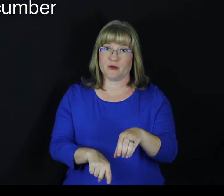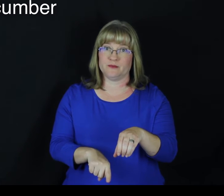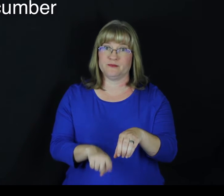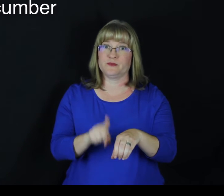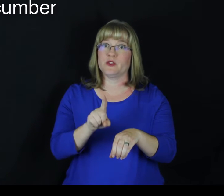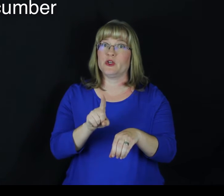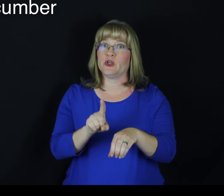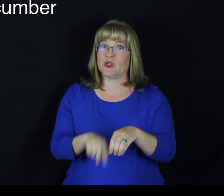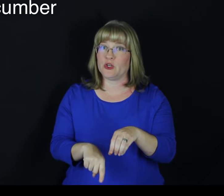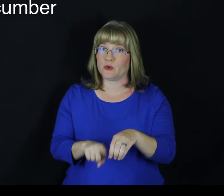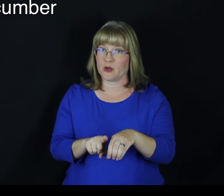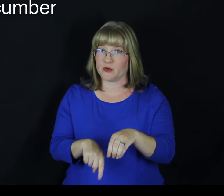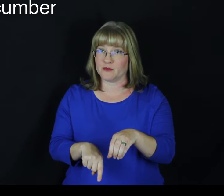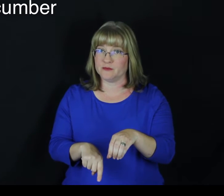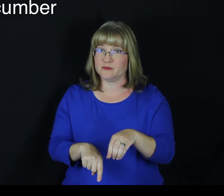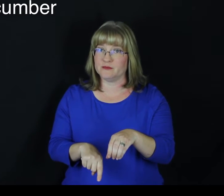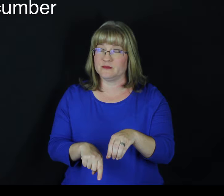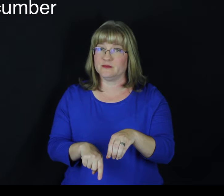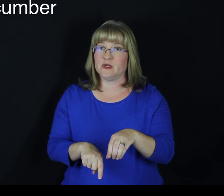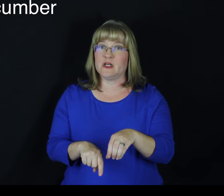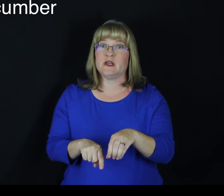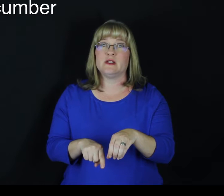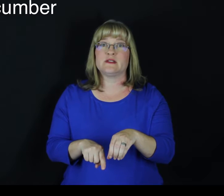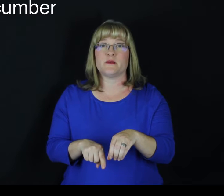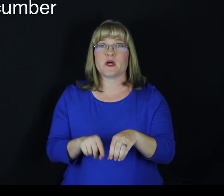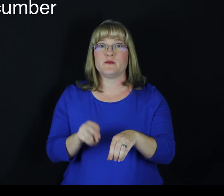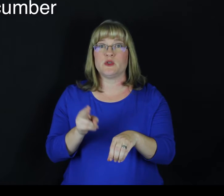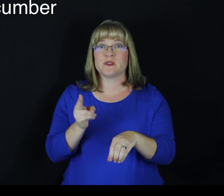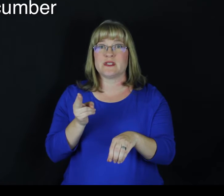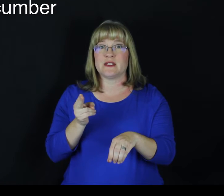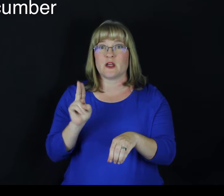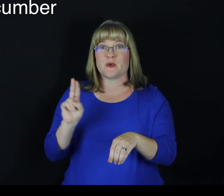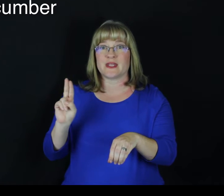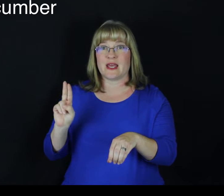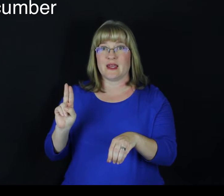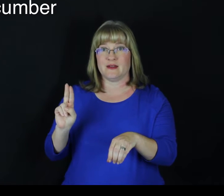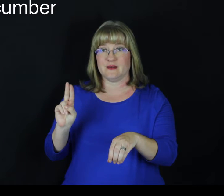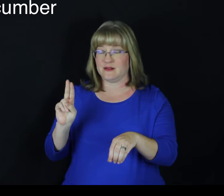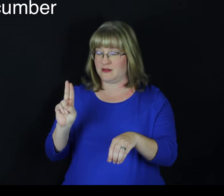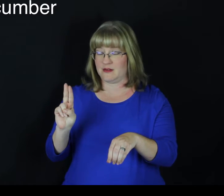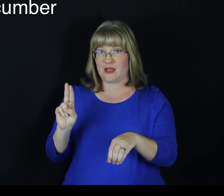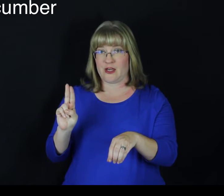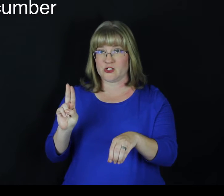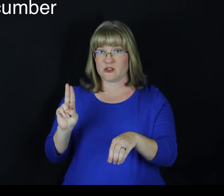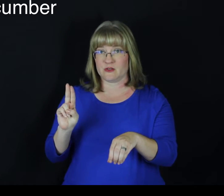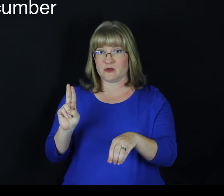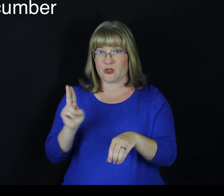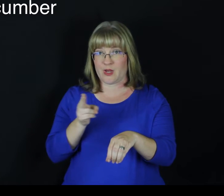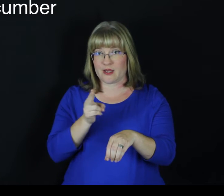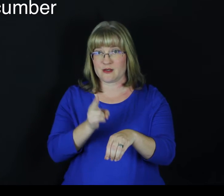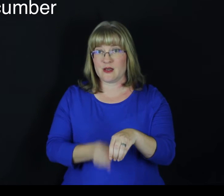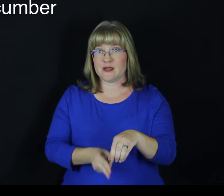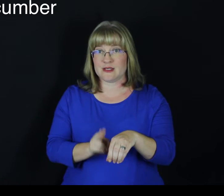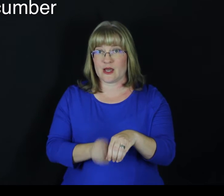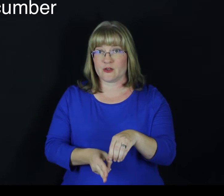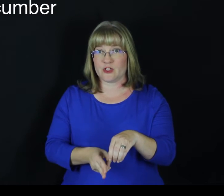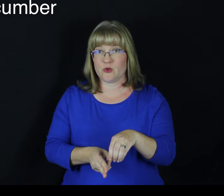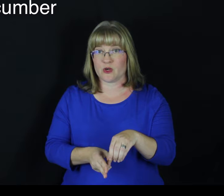Cucumber. Cucumber. Sometimes you will see it done with an H or U hand down.